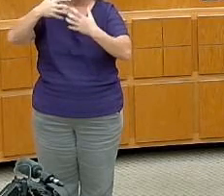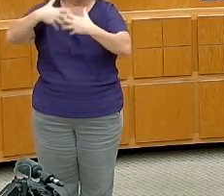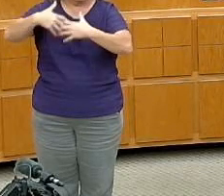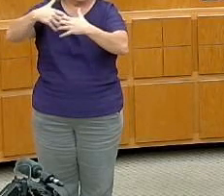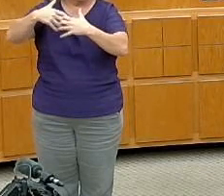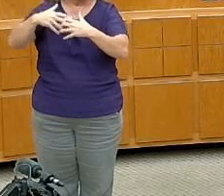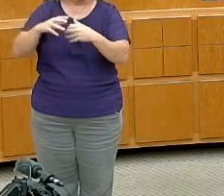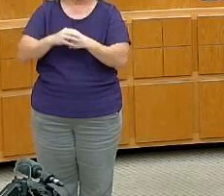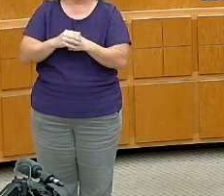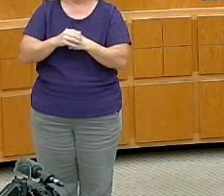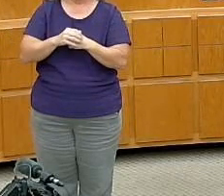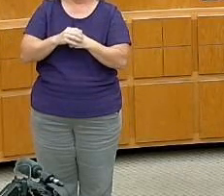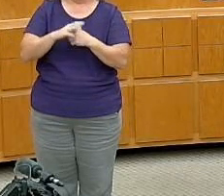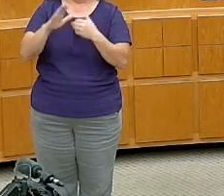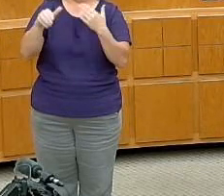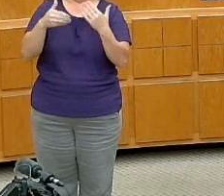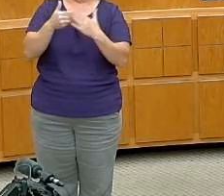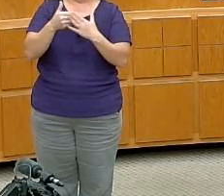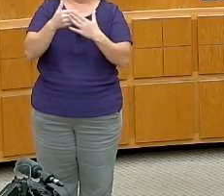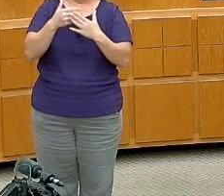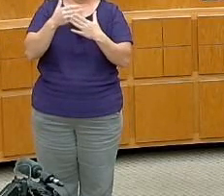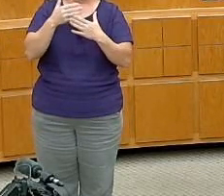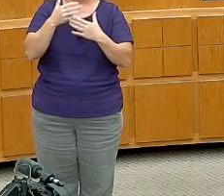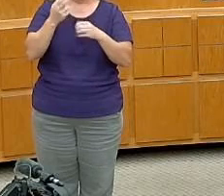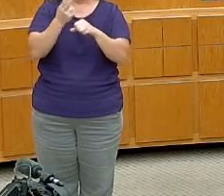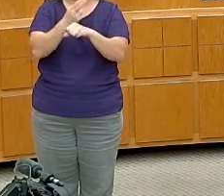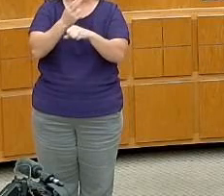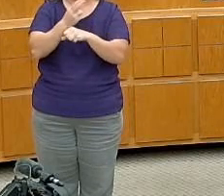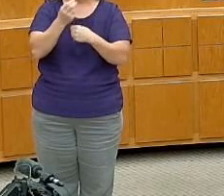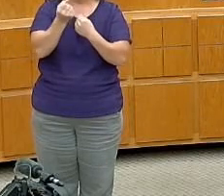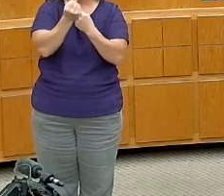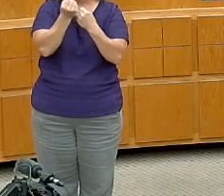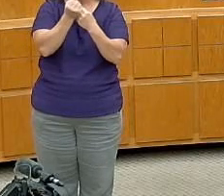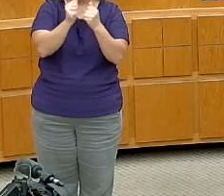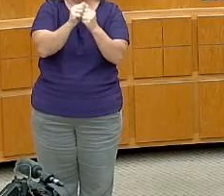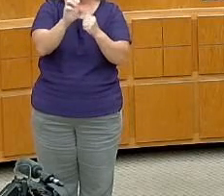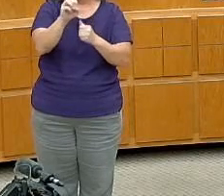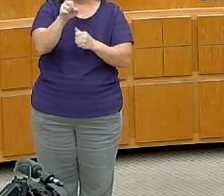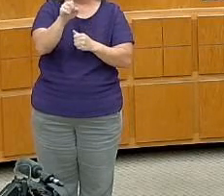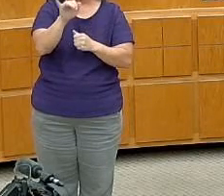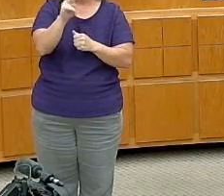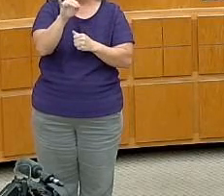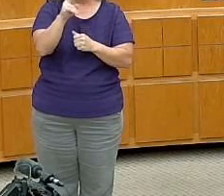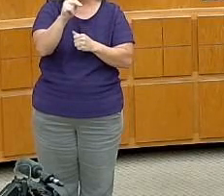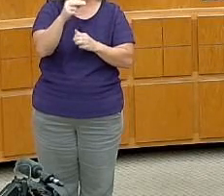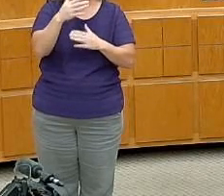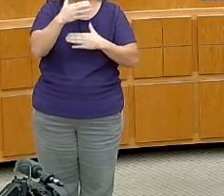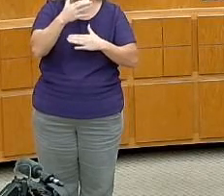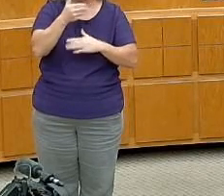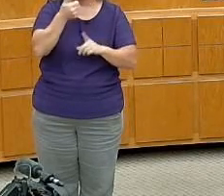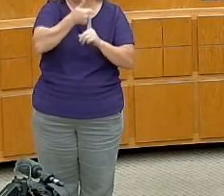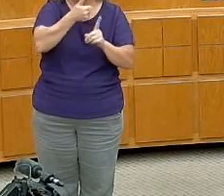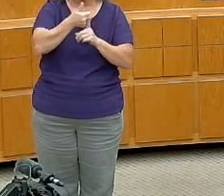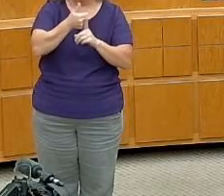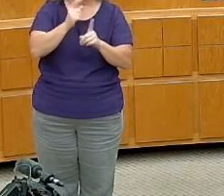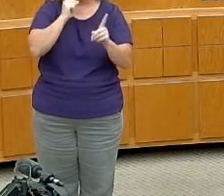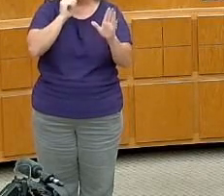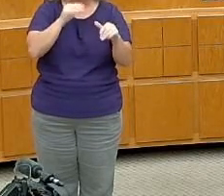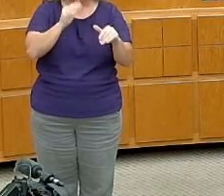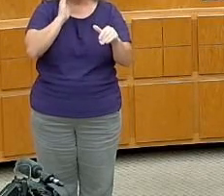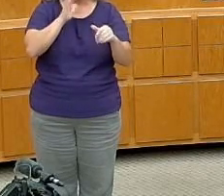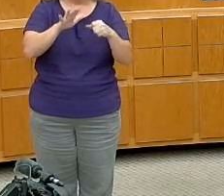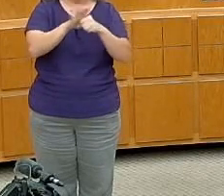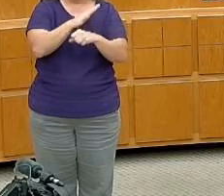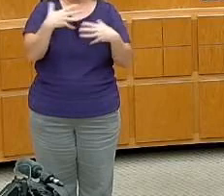Everybody's weaned off and they're on slight oxygen support. So we expect them to recover and able to be discharged home.